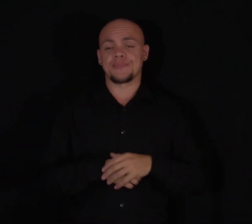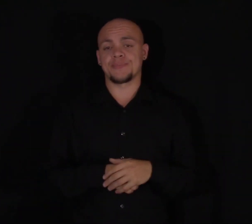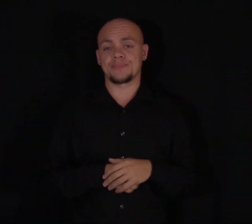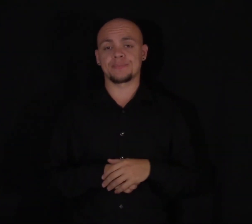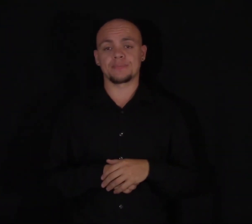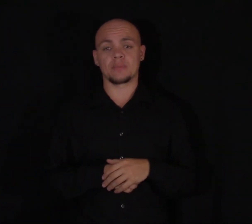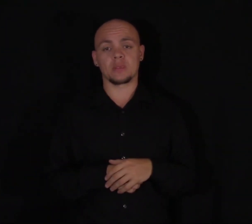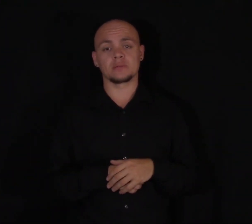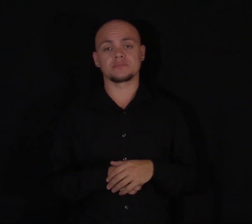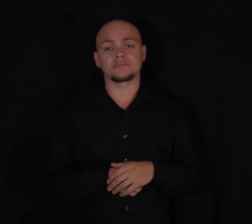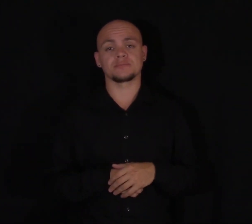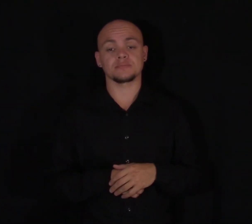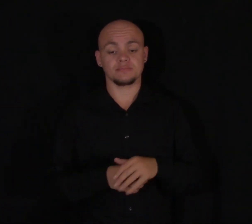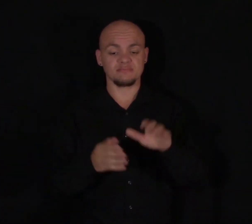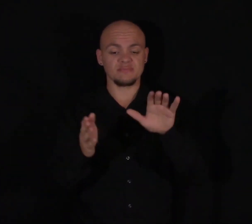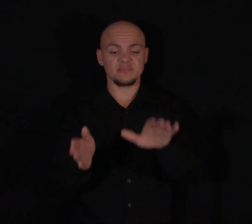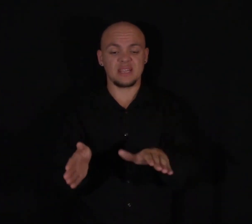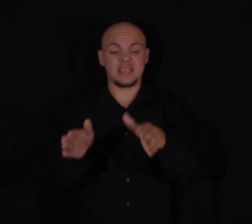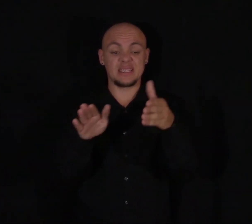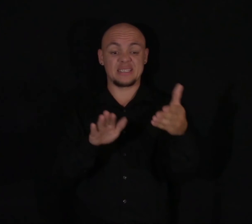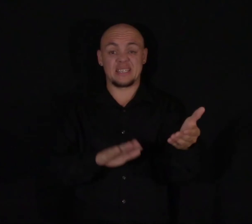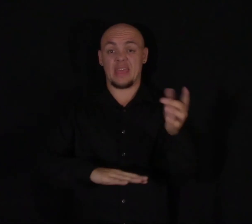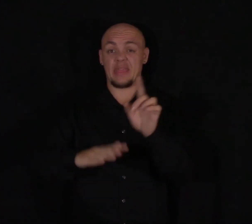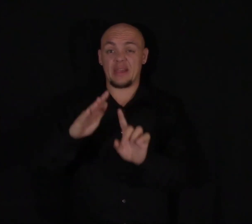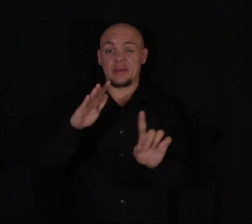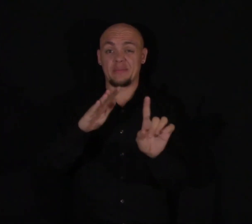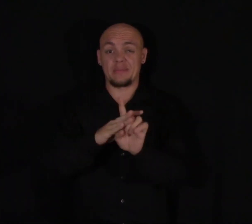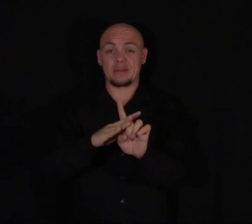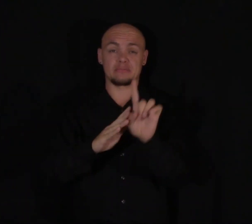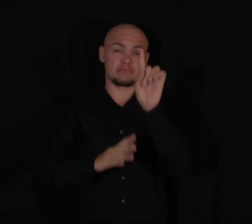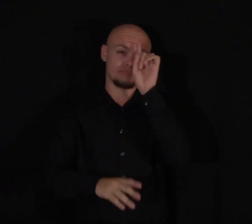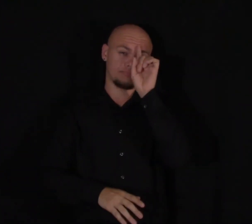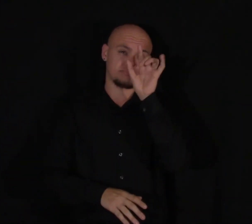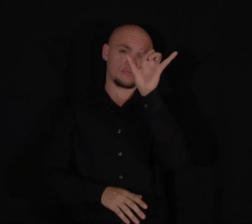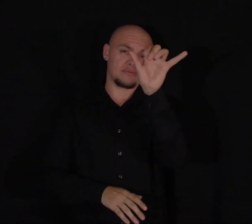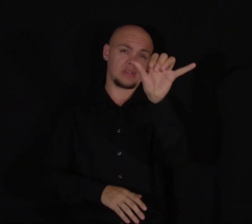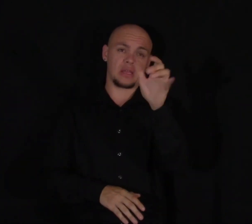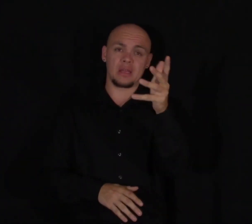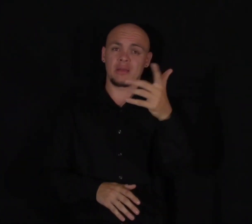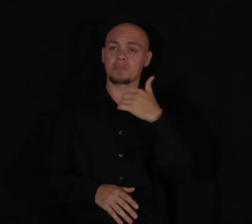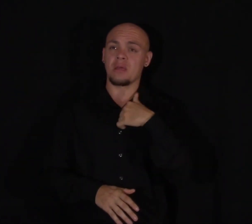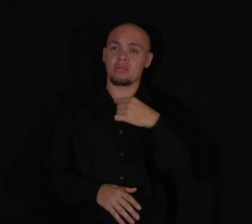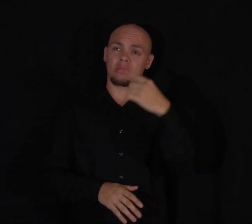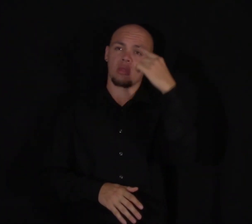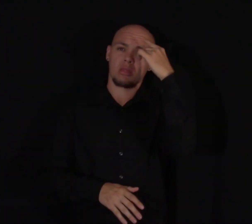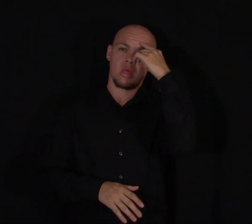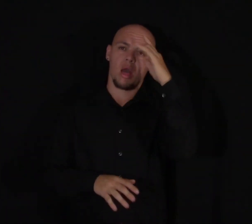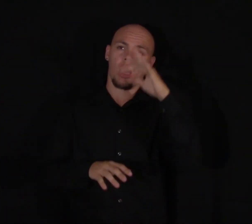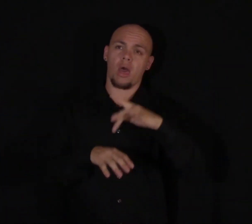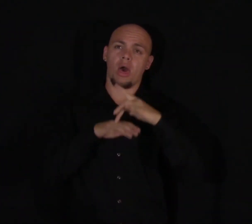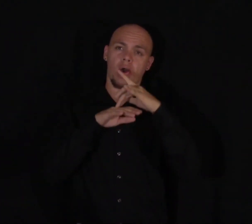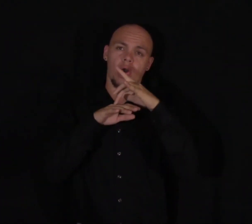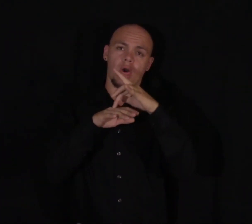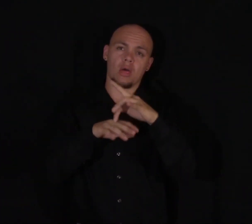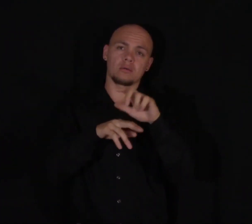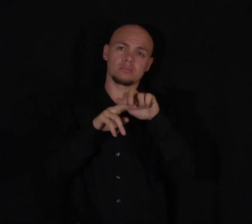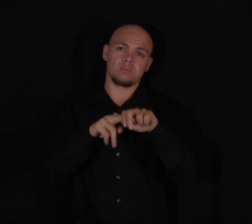appearance of death was distant, although the wish was ever present to my thoughts, and I often sat for hours motionless and